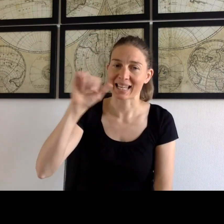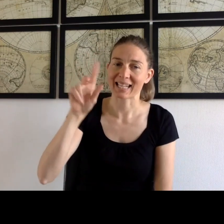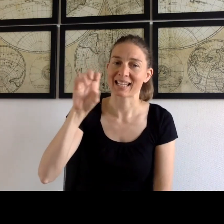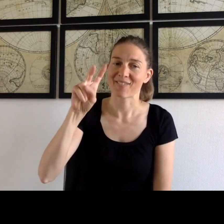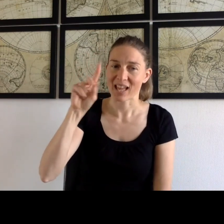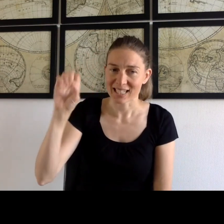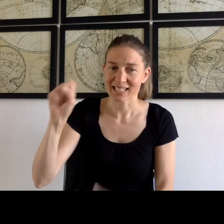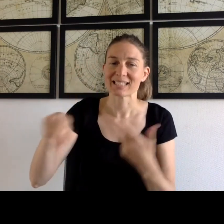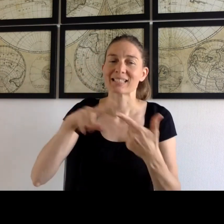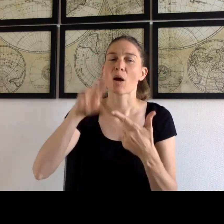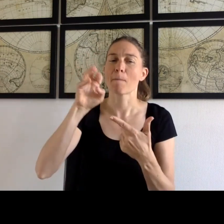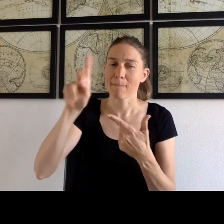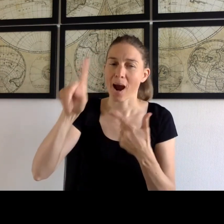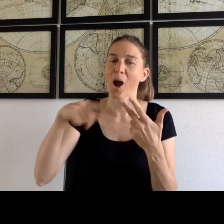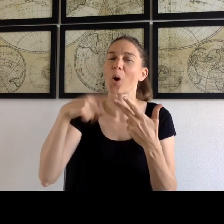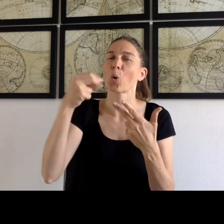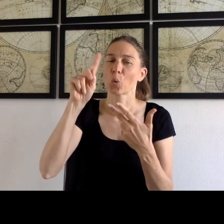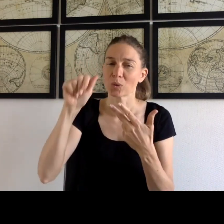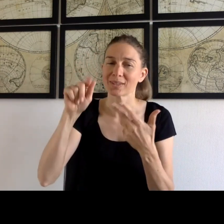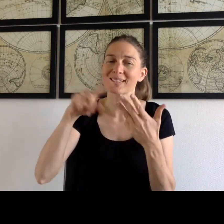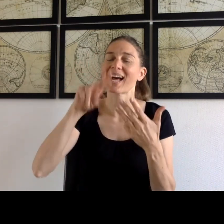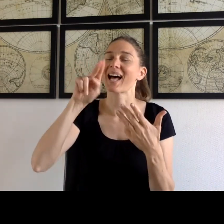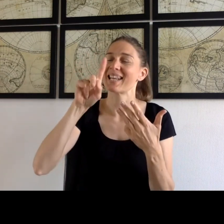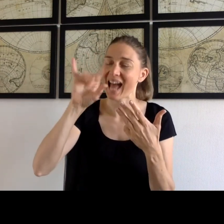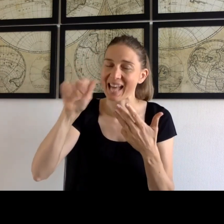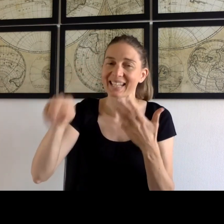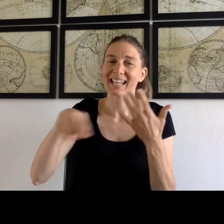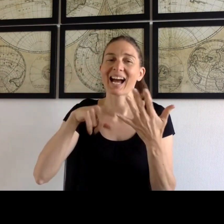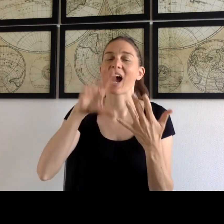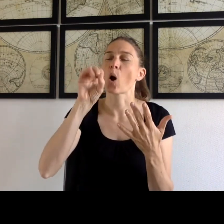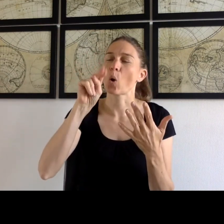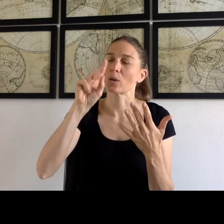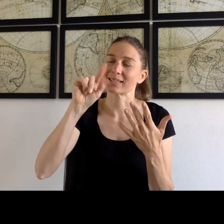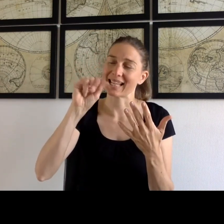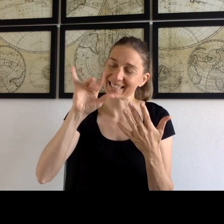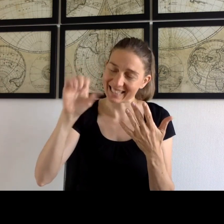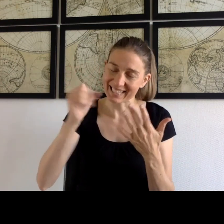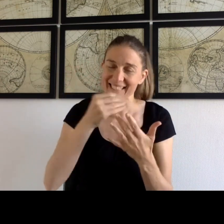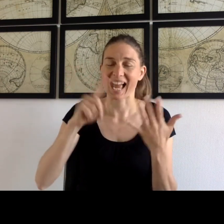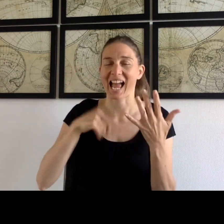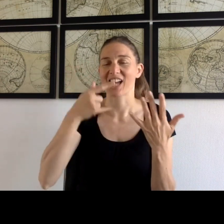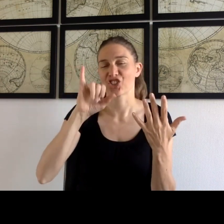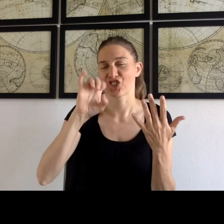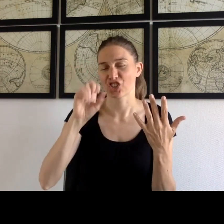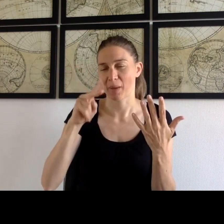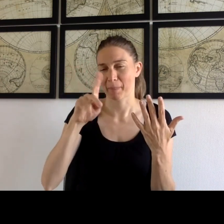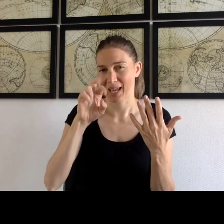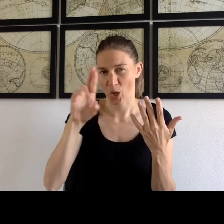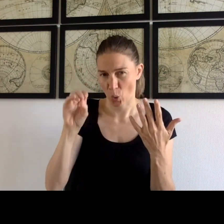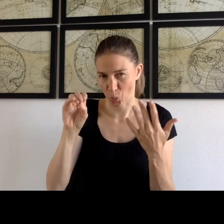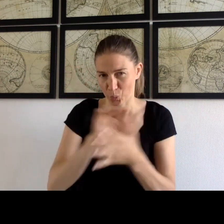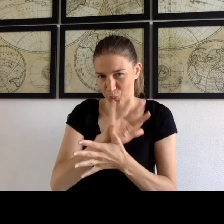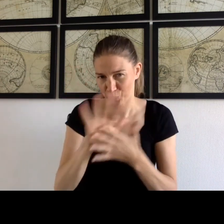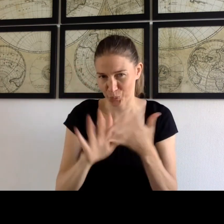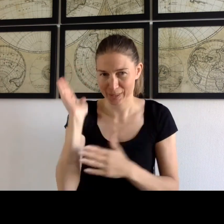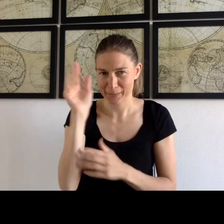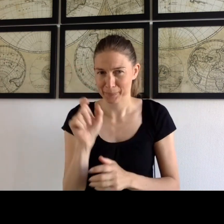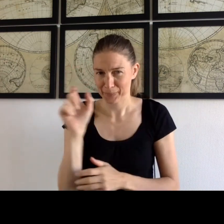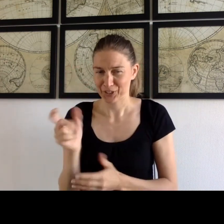Gunther Ancher, Nadia Haddad, Konstantinos Charalambous, and Giampiero Griffo. I would